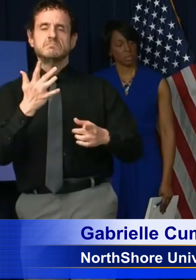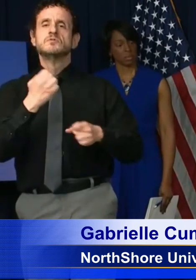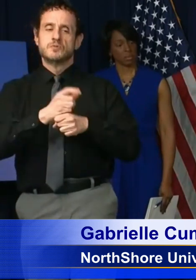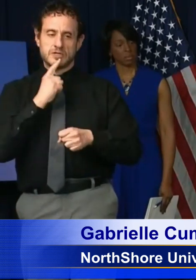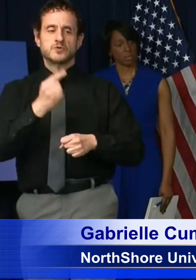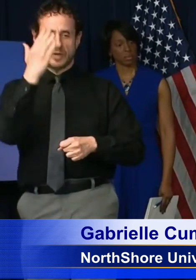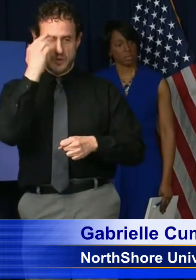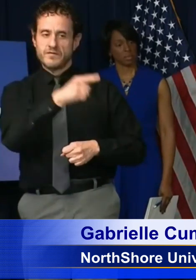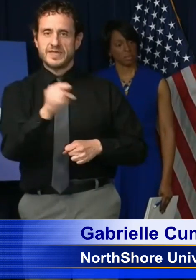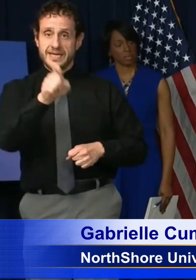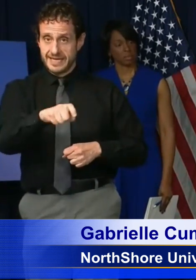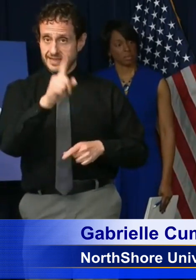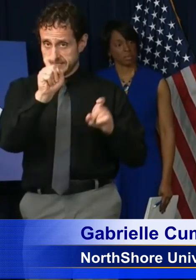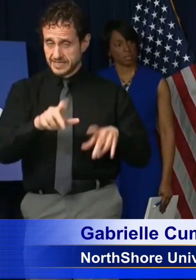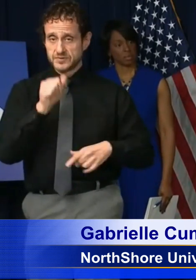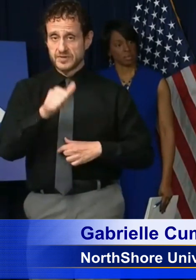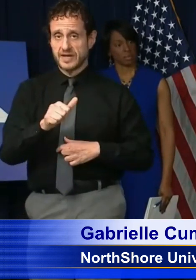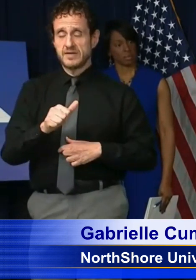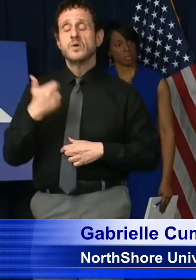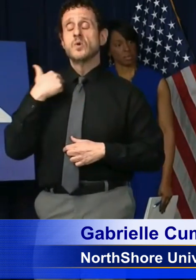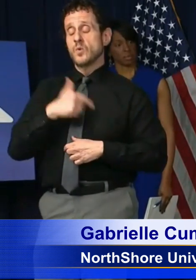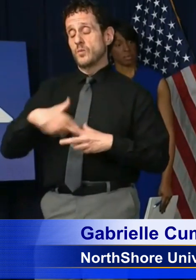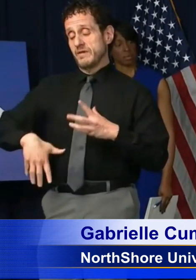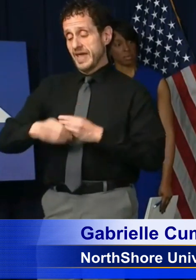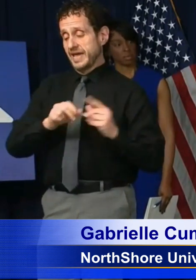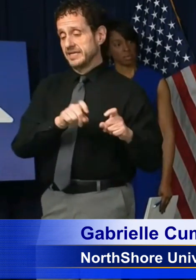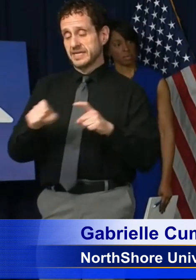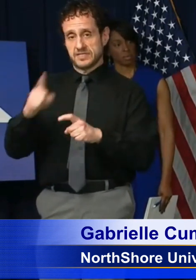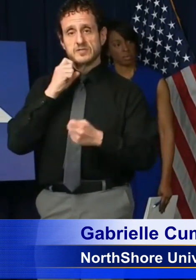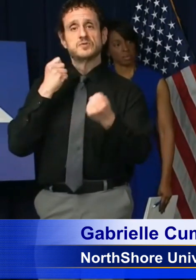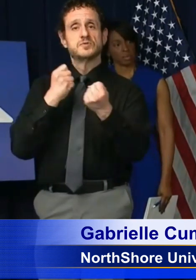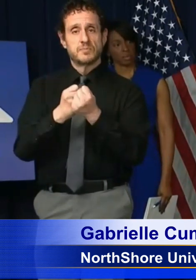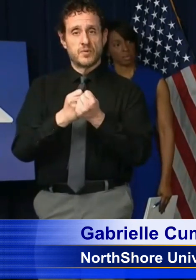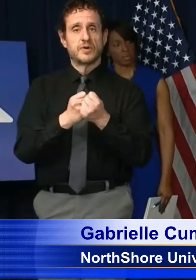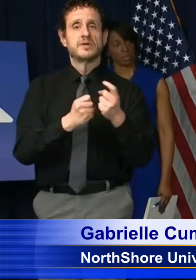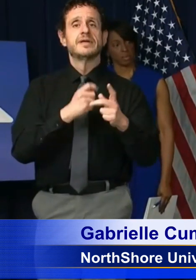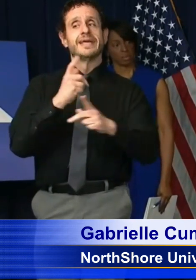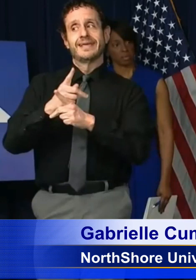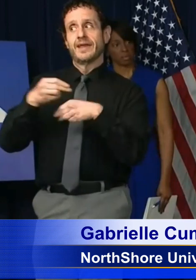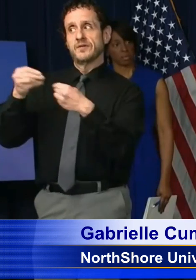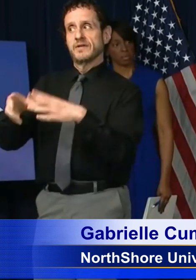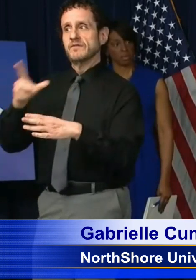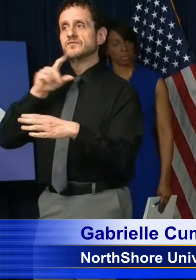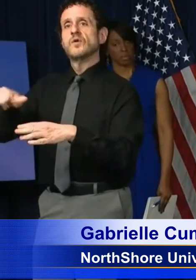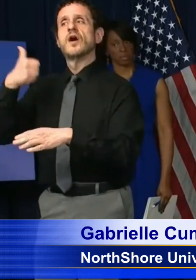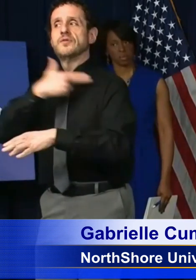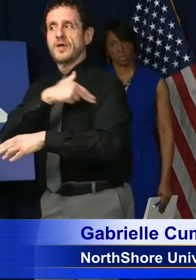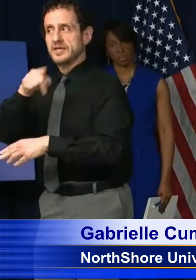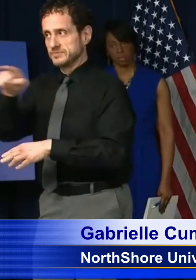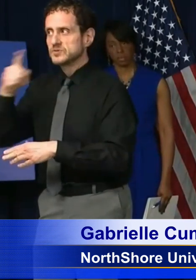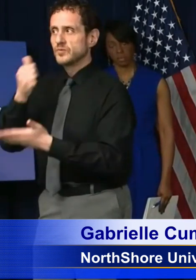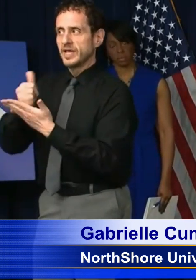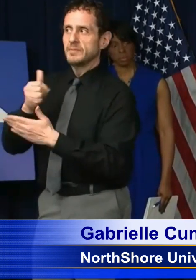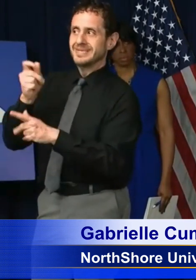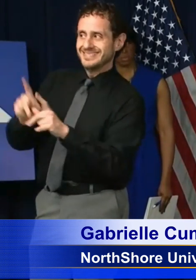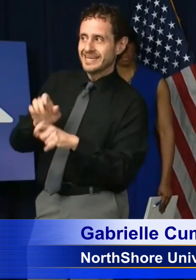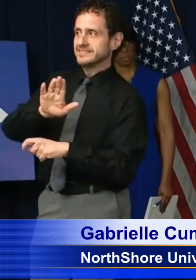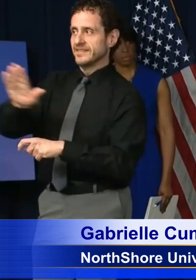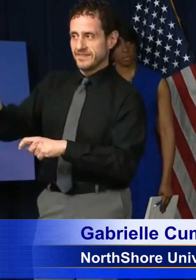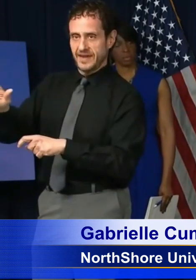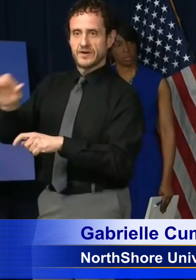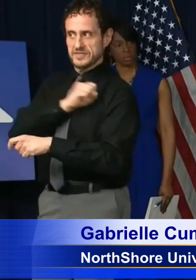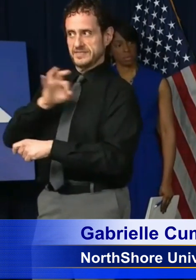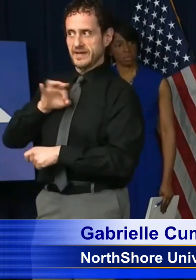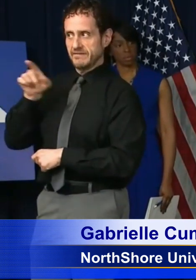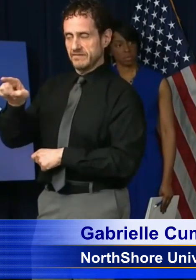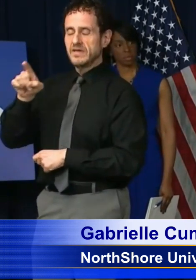Recently, we've been able to extend our testing to support our patients and caregivers for neighboring hospitals, and we are very proud of this. It has helped to